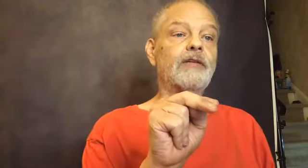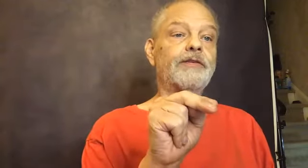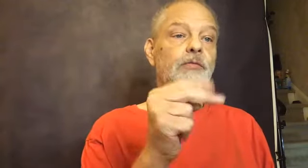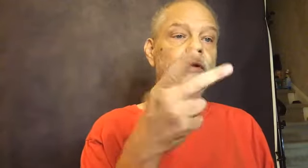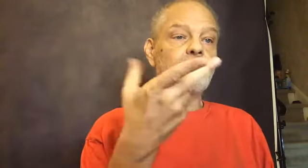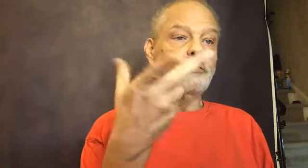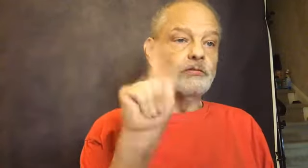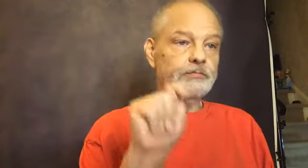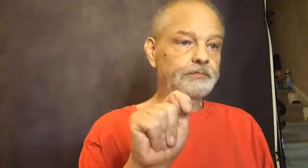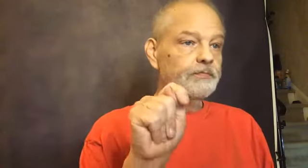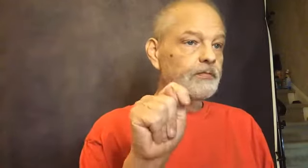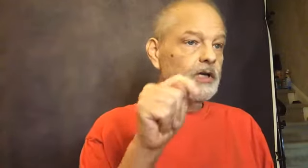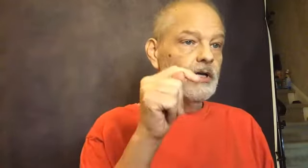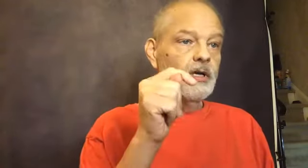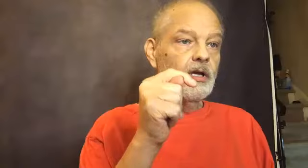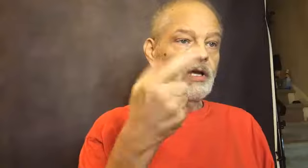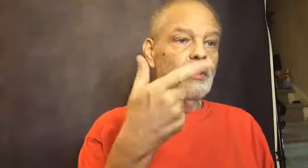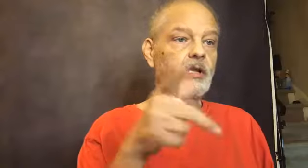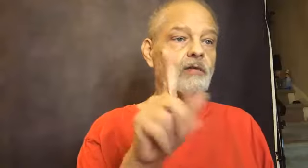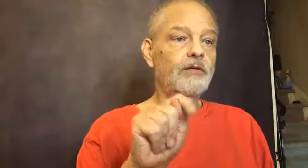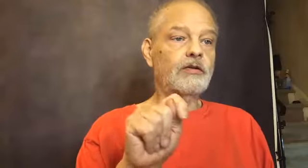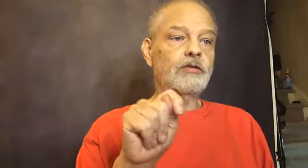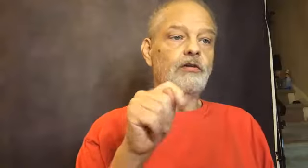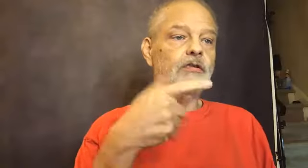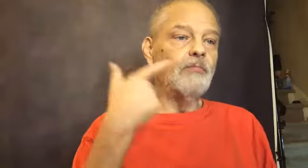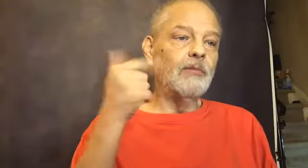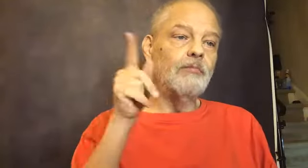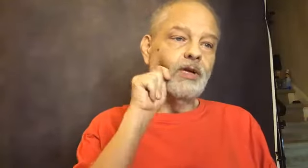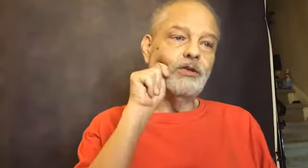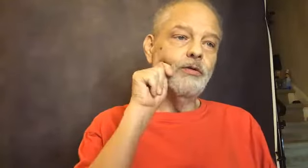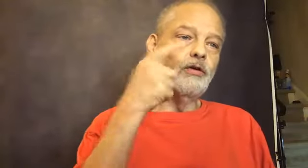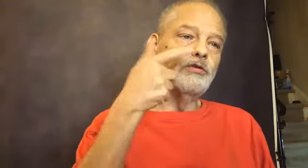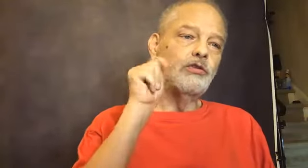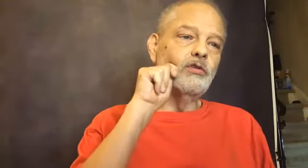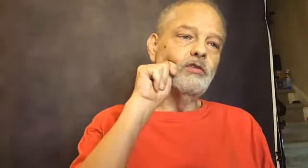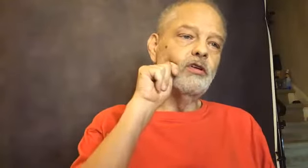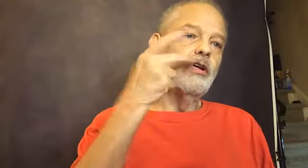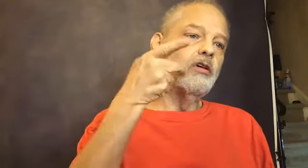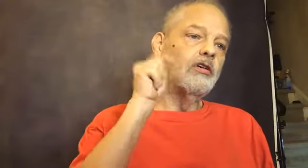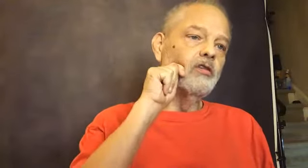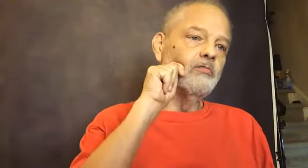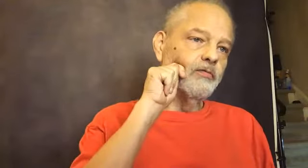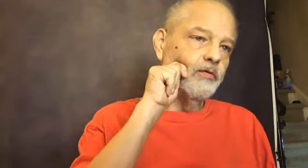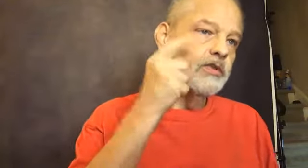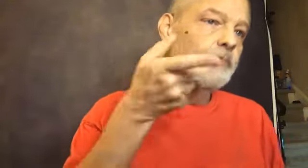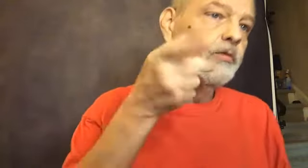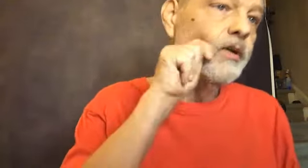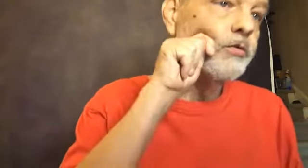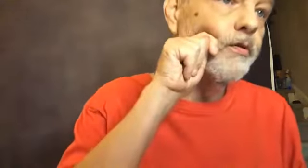it's applicable. It hurts. My tooth hurts. Example, my tooth